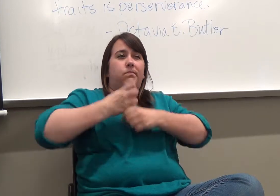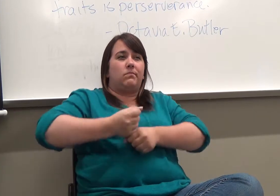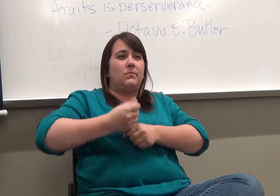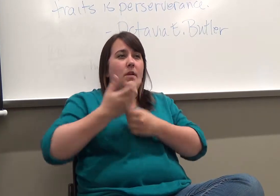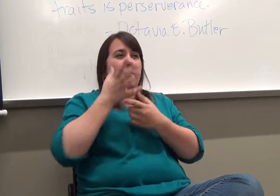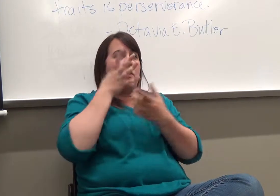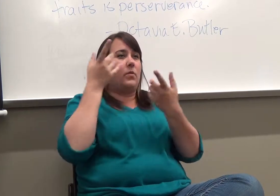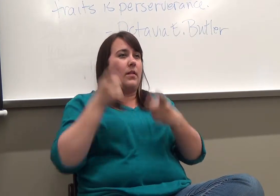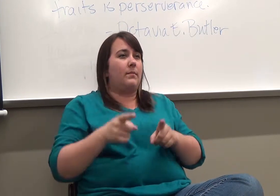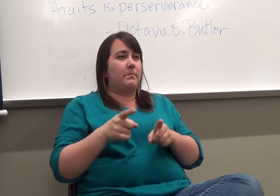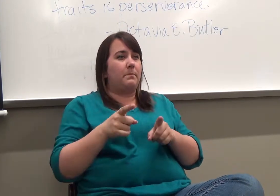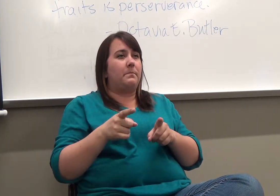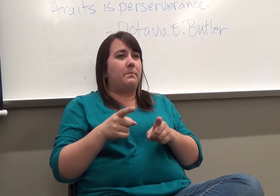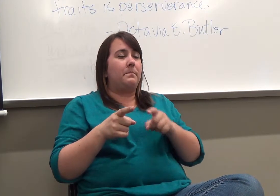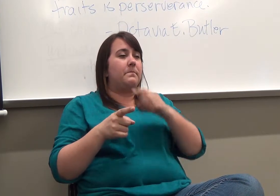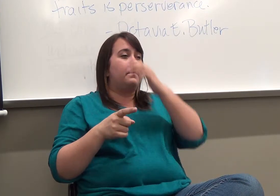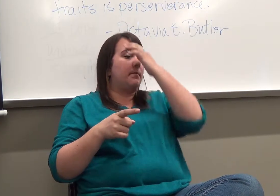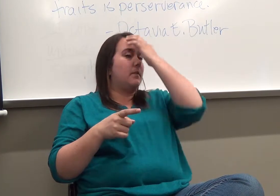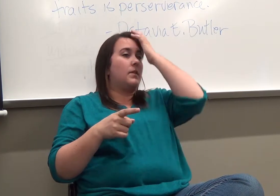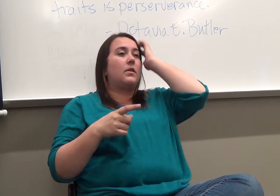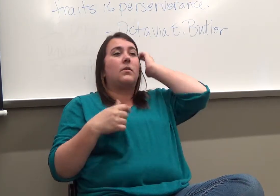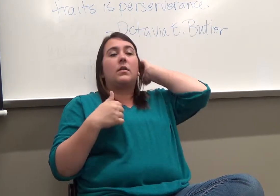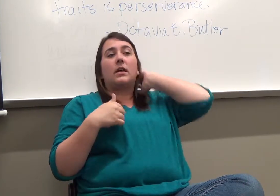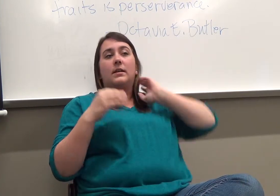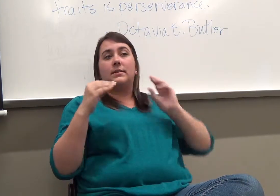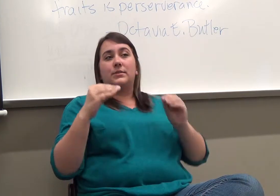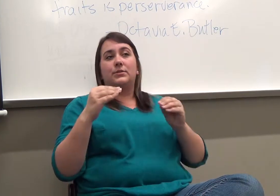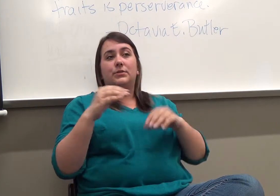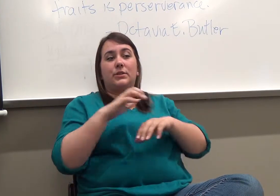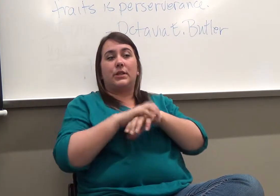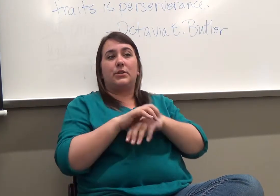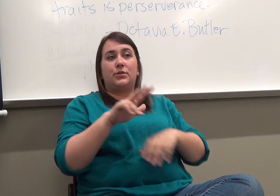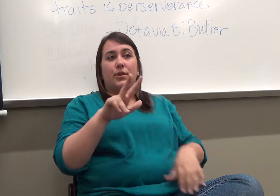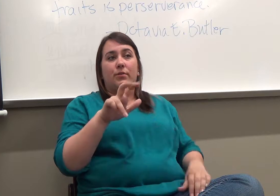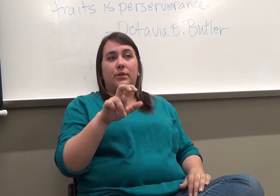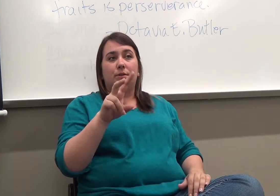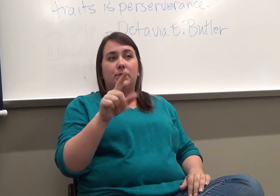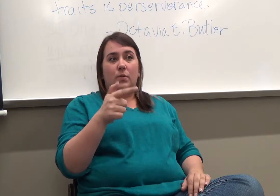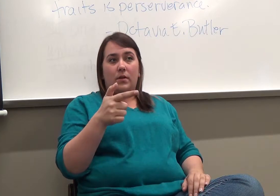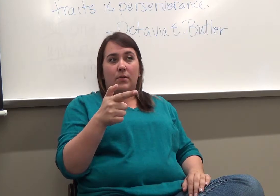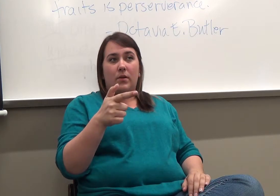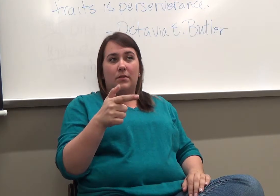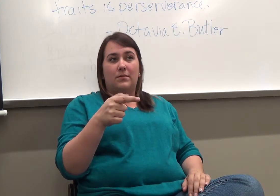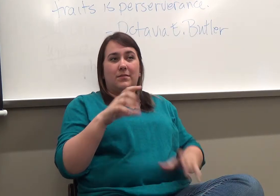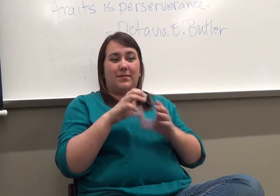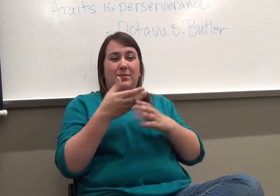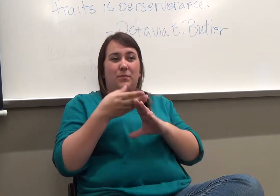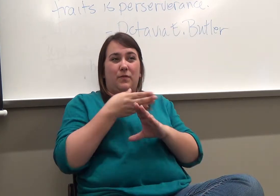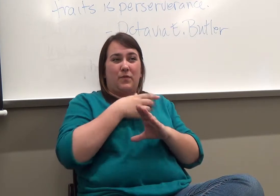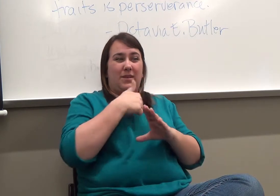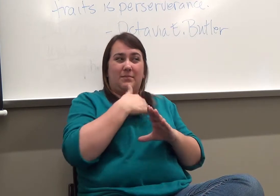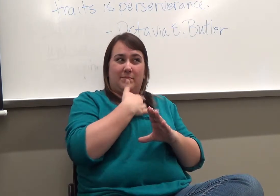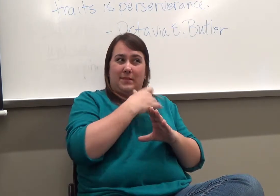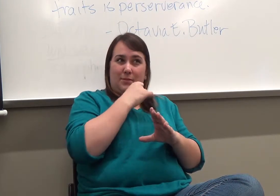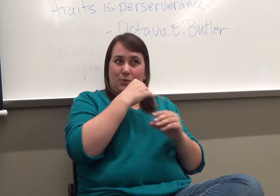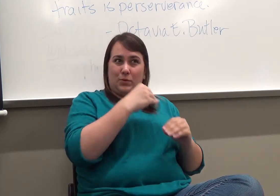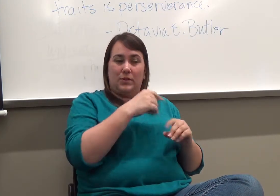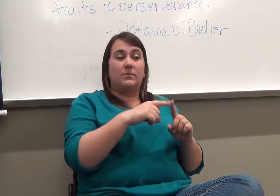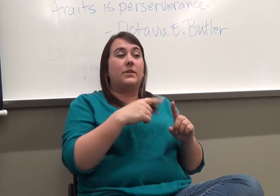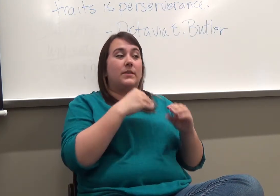on. When I teach 321, the class before this, which I usually don't do, but when I do, I use the companion